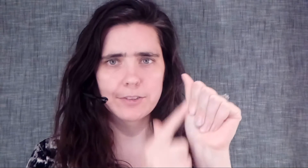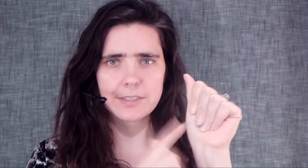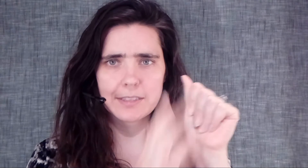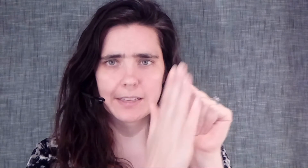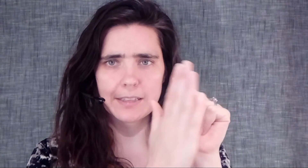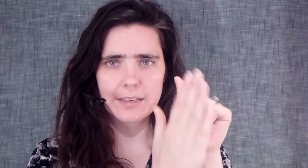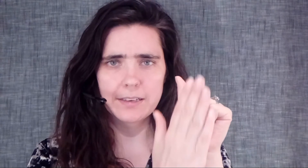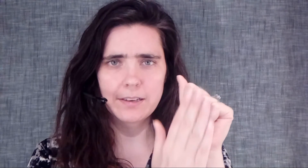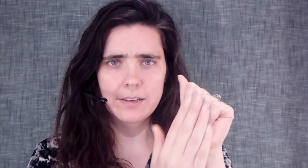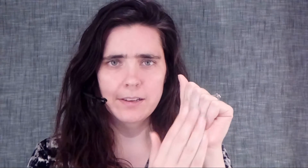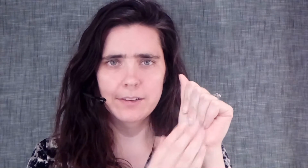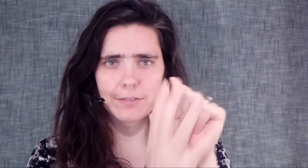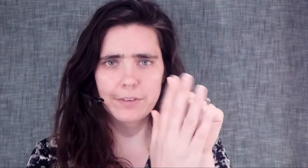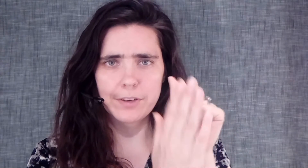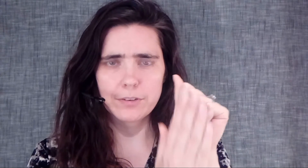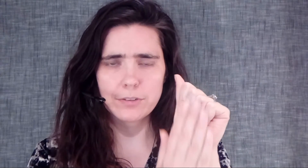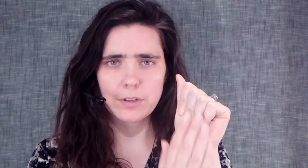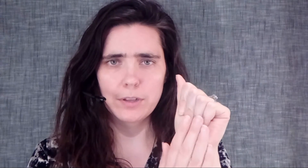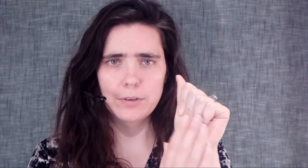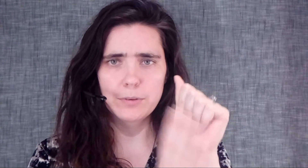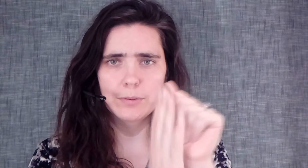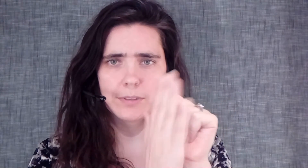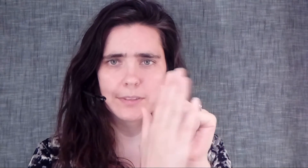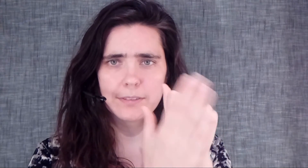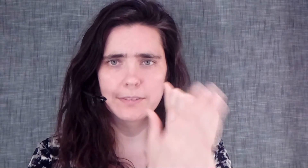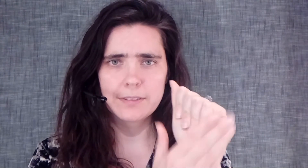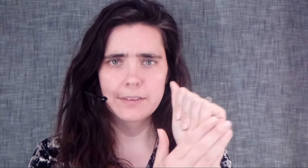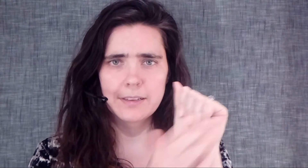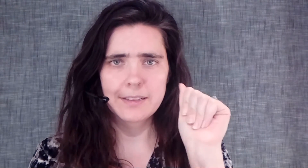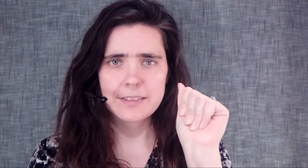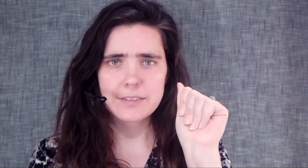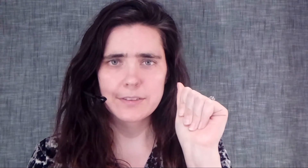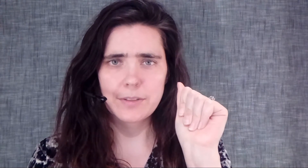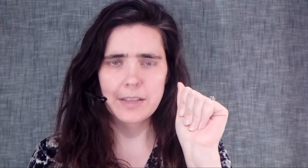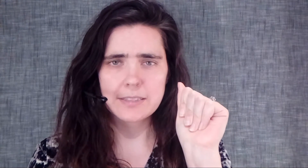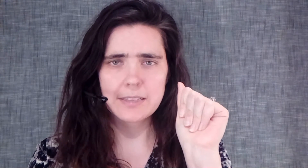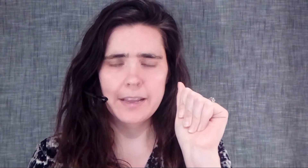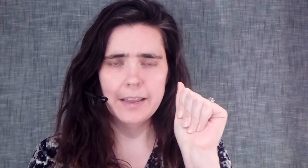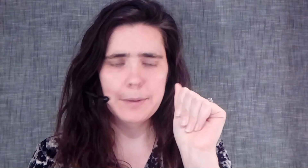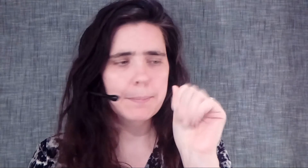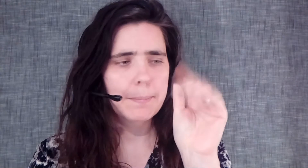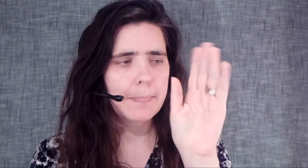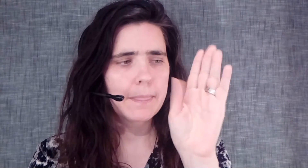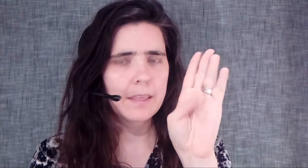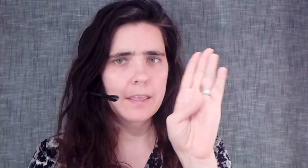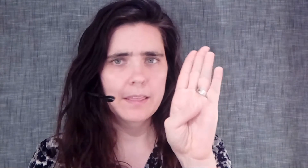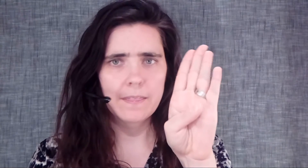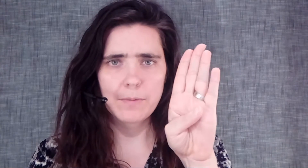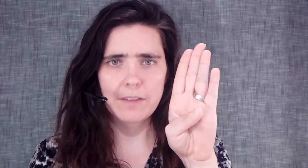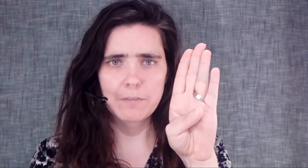just like that. All your fingers closed. So that's an A. Then we have a